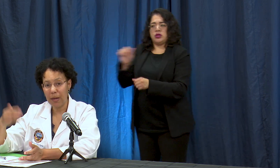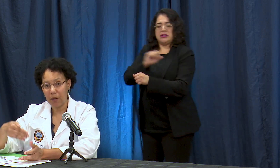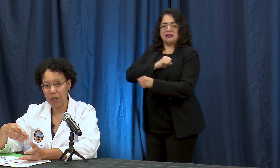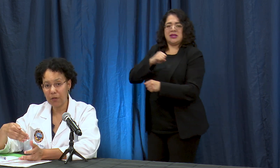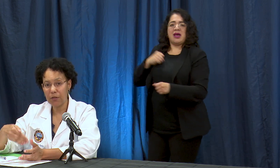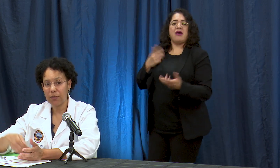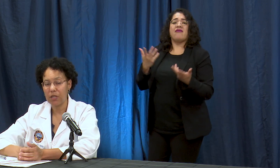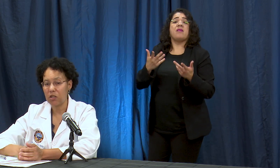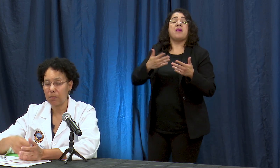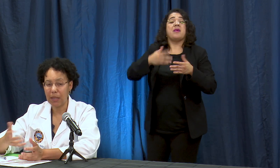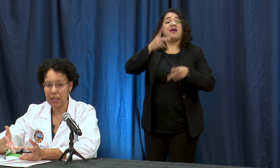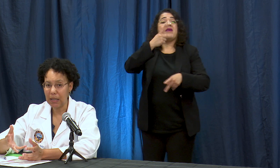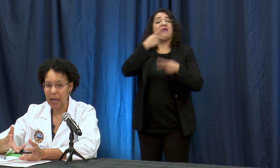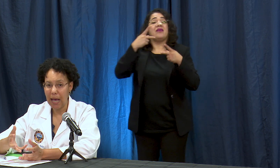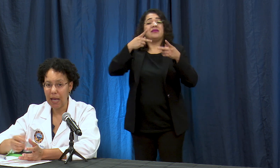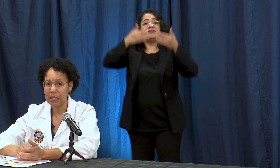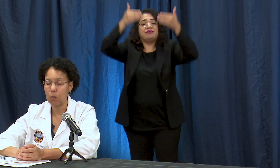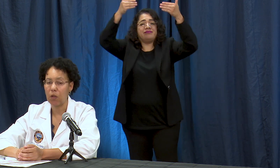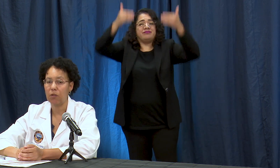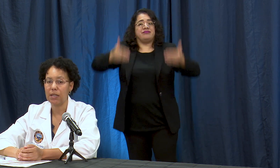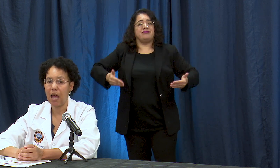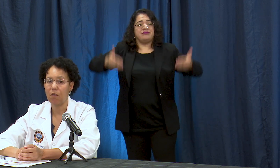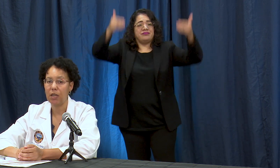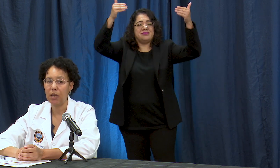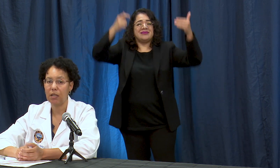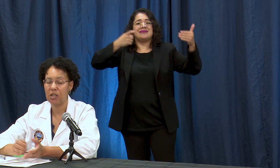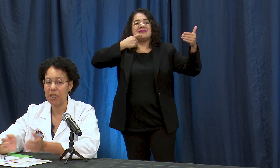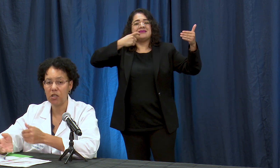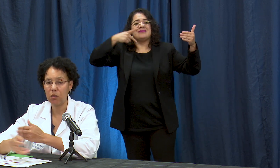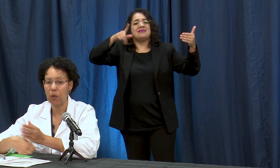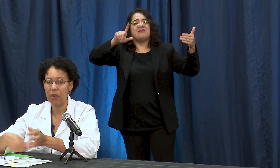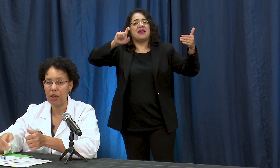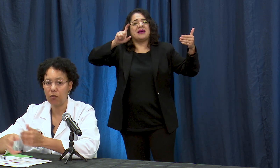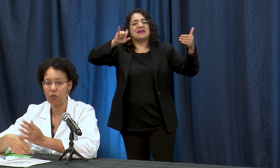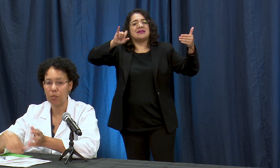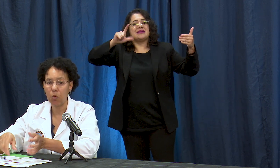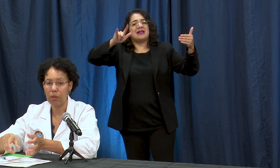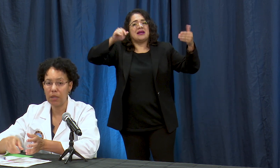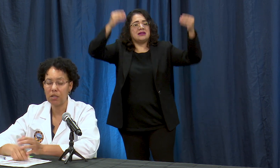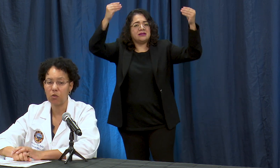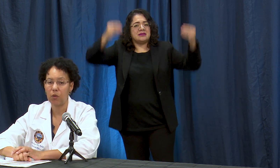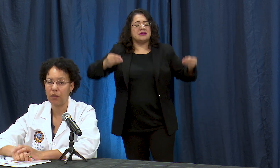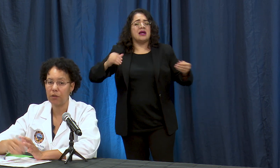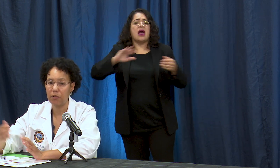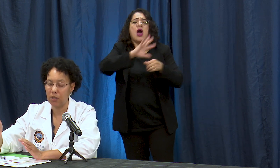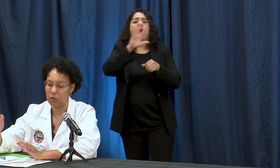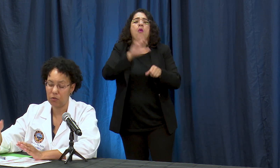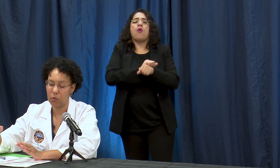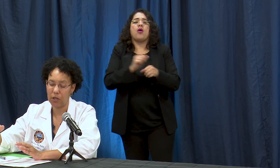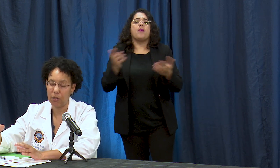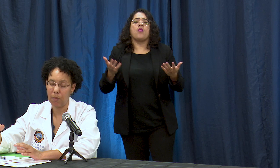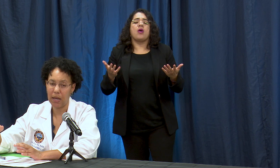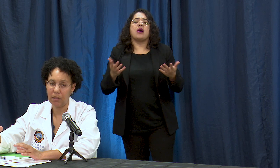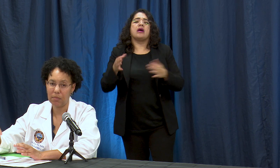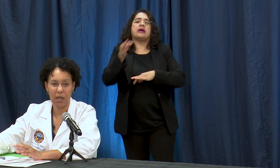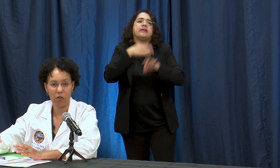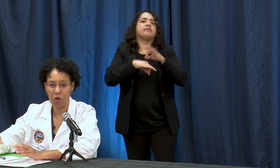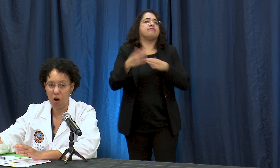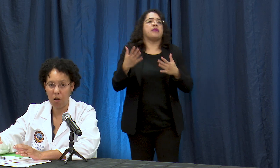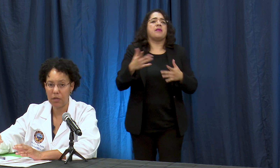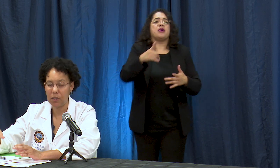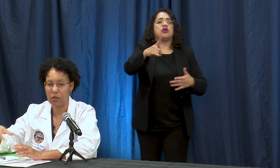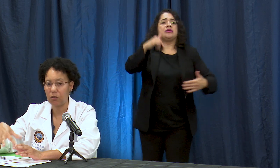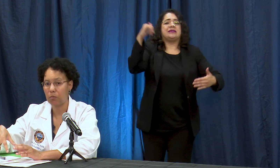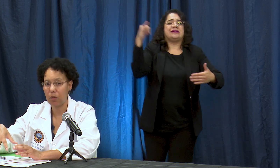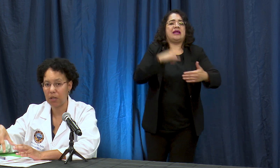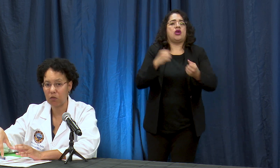physical barriers such as plexiglass, whether it's changing the way that you do appointments to whether, you know, to where you might stay in your